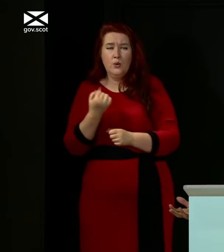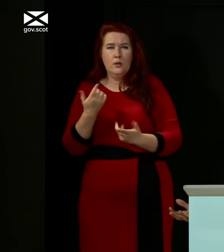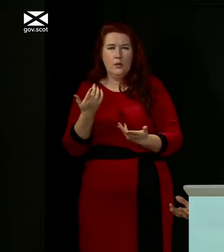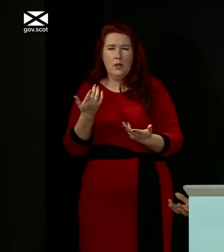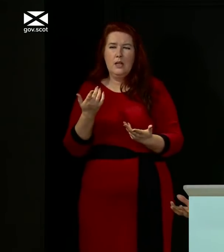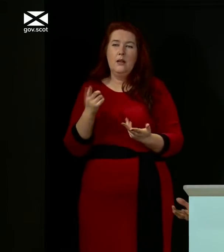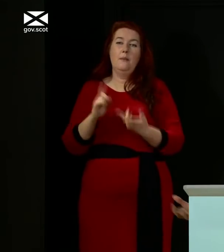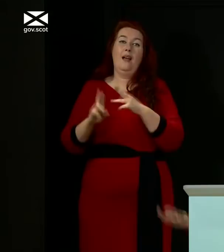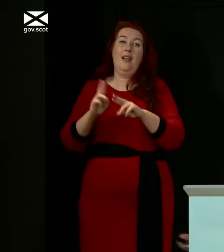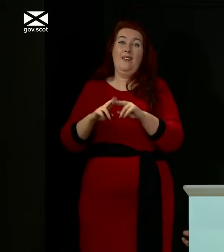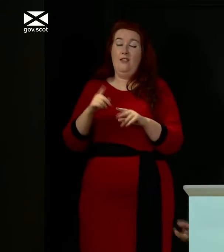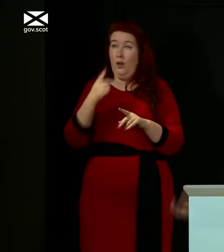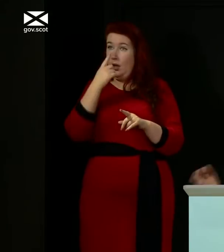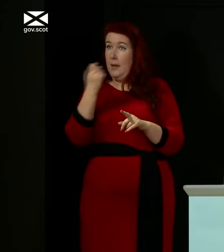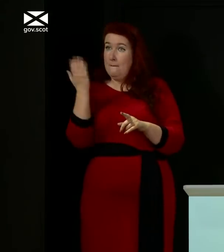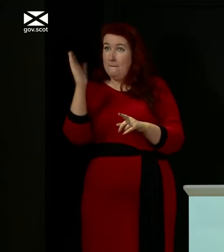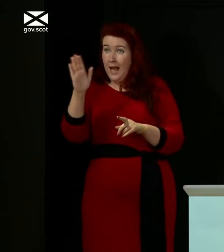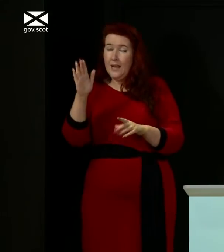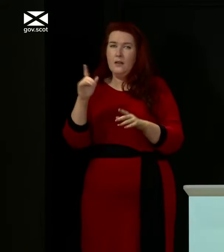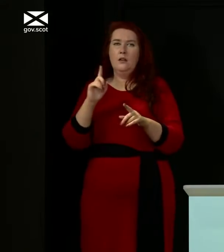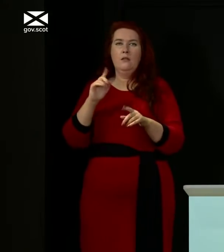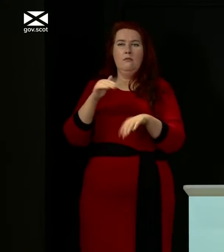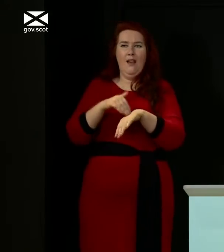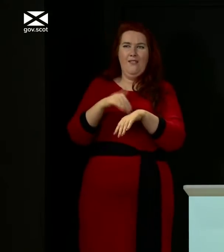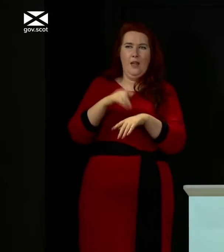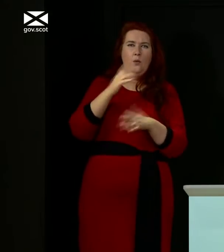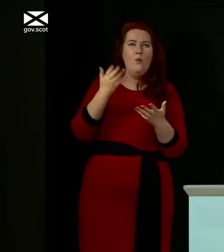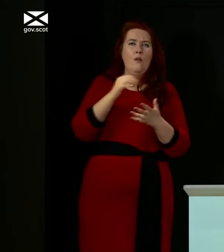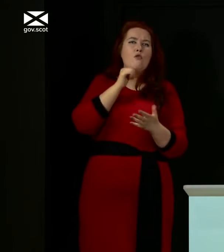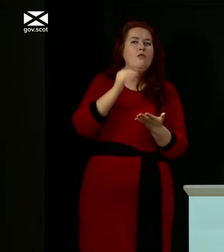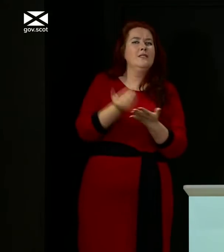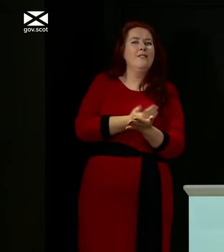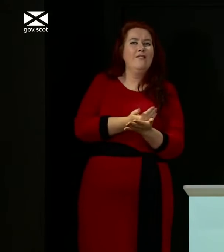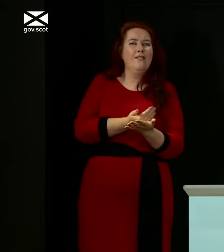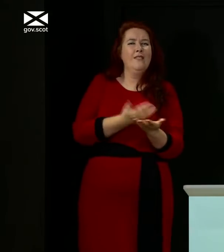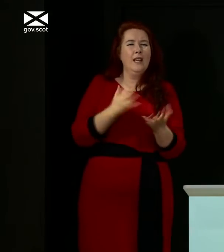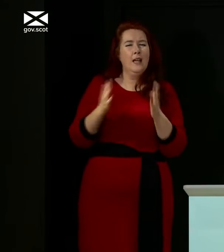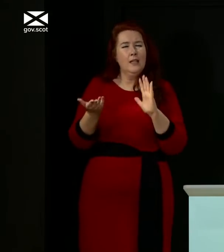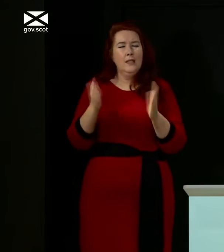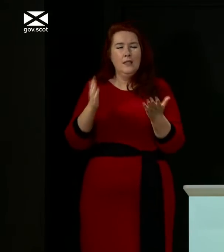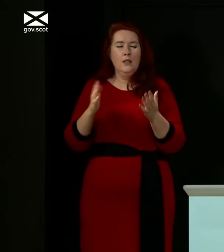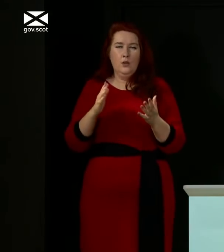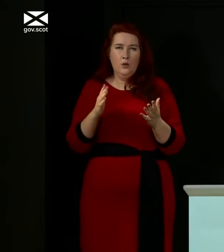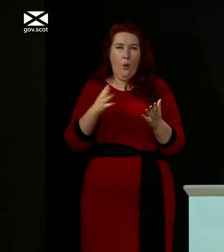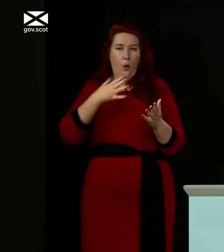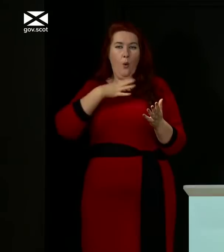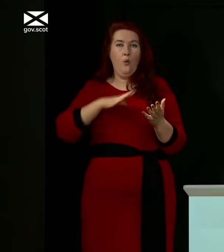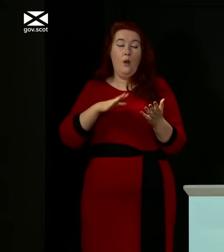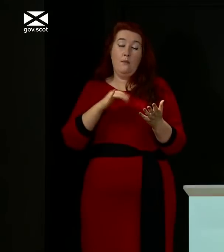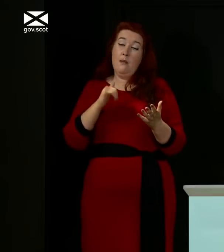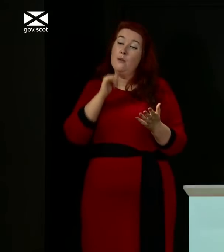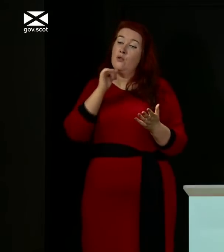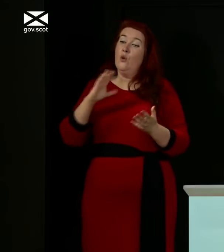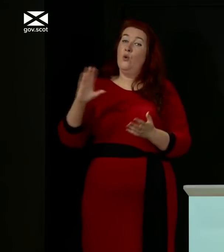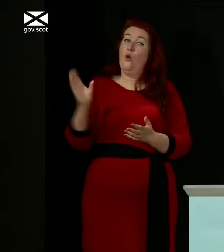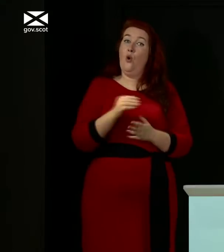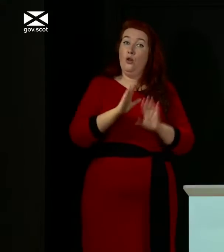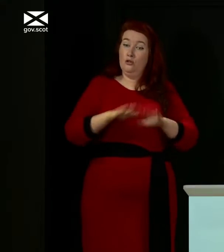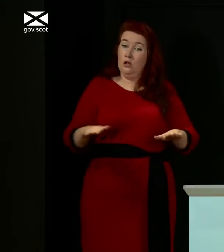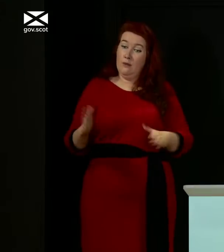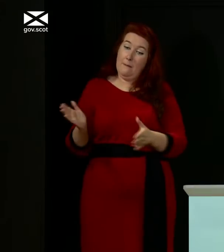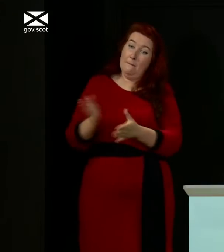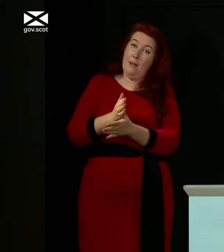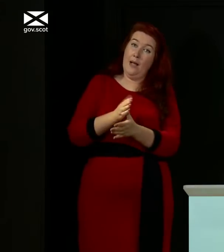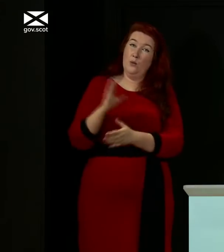areas where they could be back held back by the areas where it's not safe. So we want to get, even if we can't get all children back to all